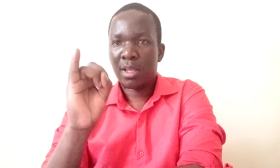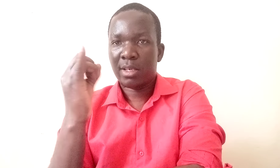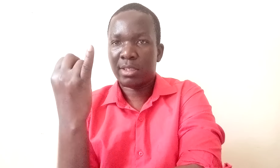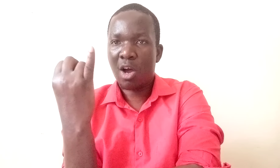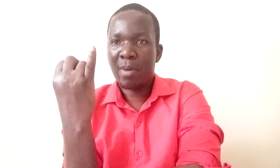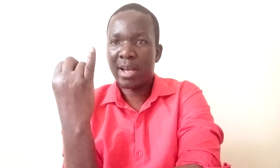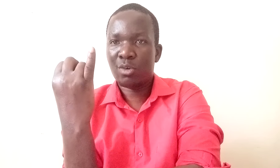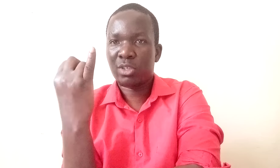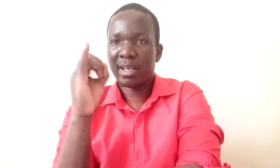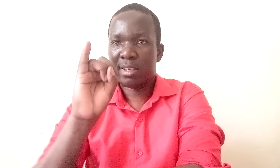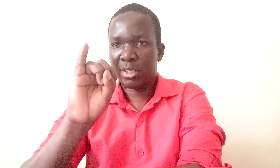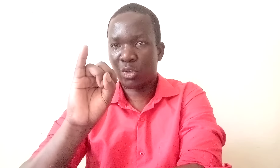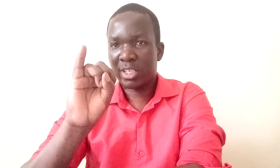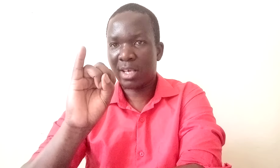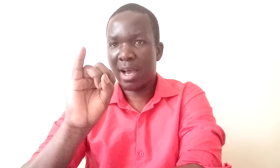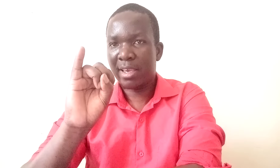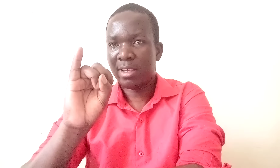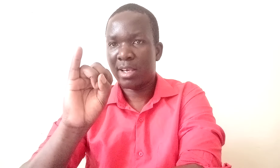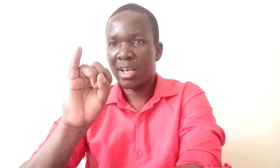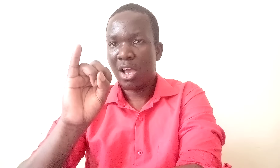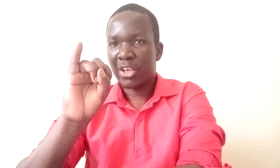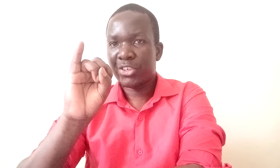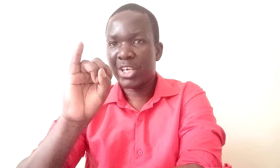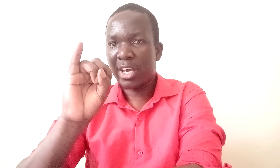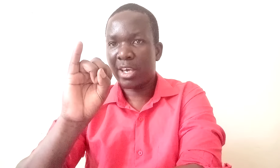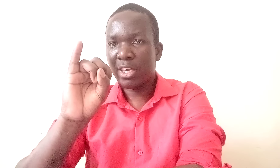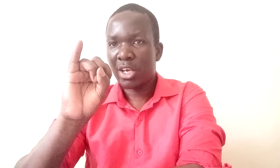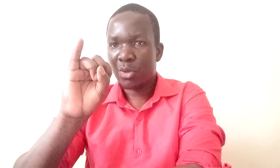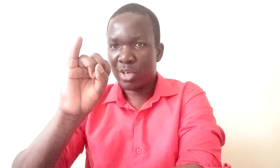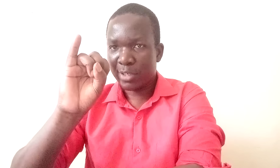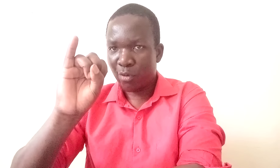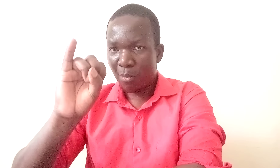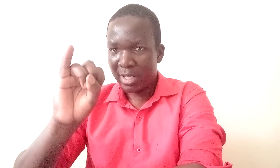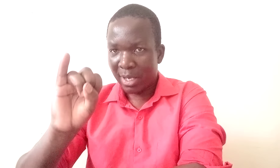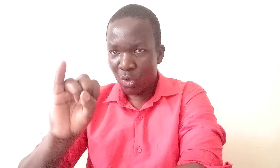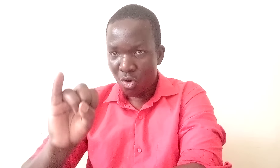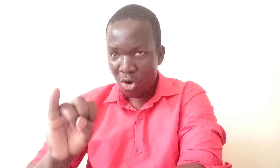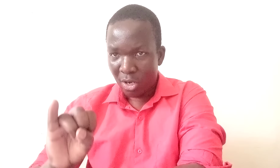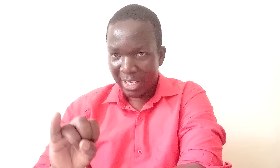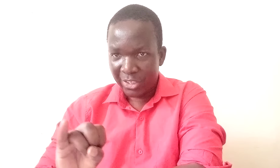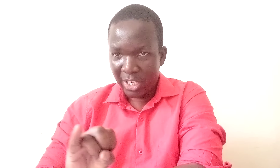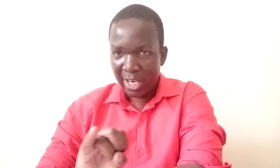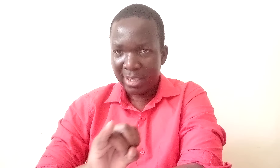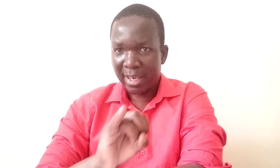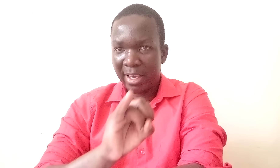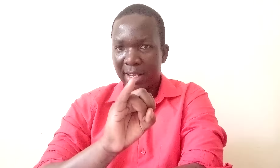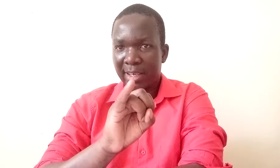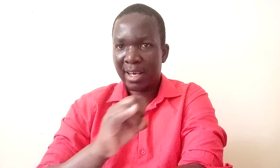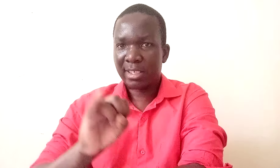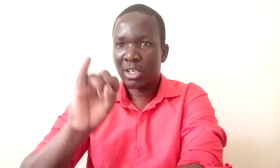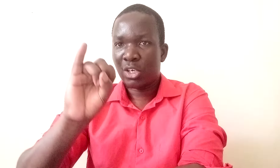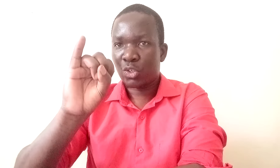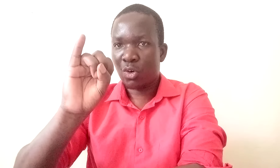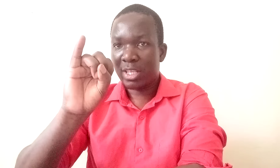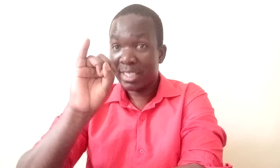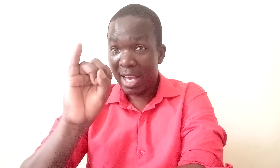See how my hand looks like? So this I. J, just form it like you draw the J in the air like that. So this is